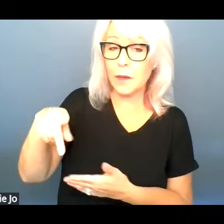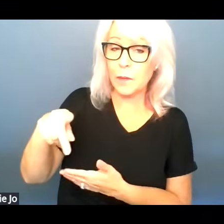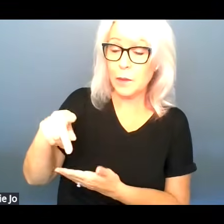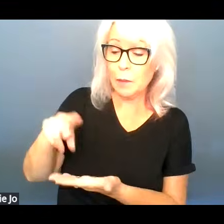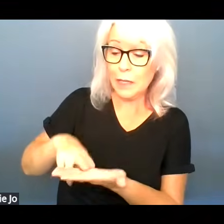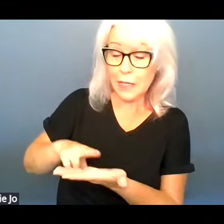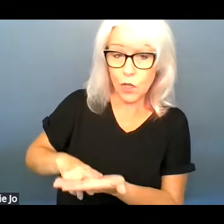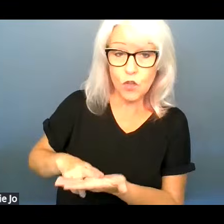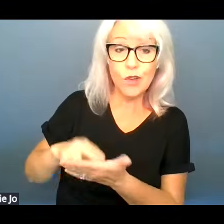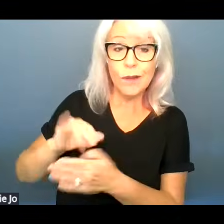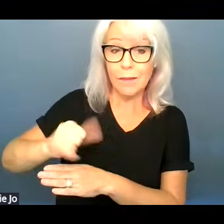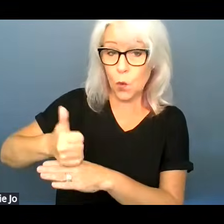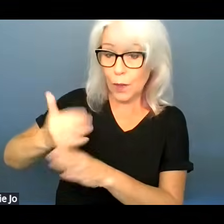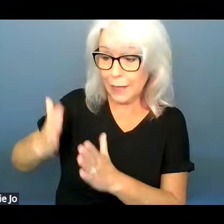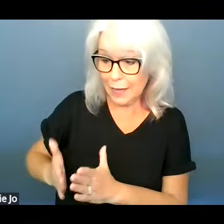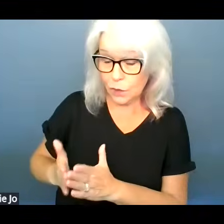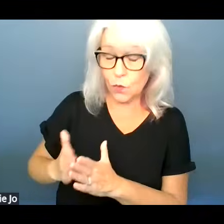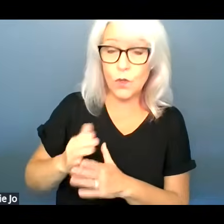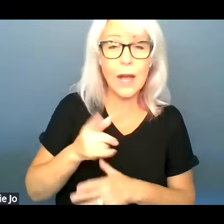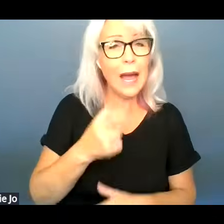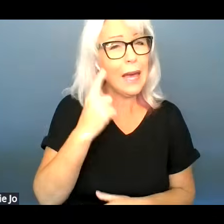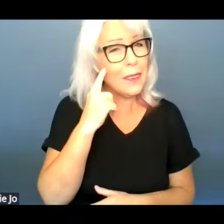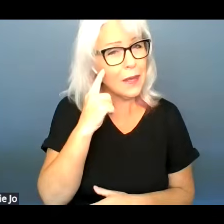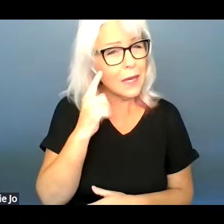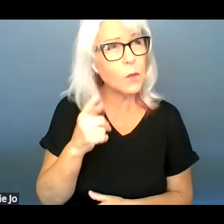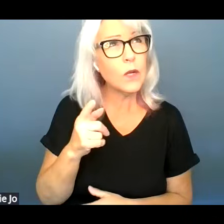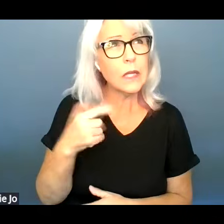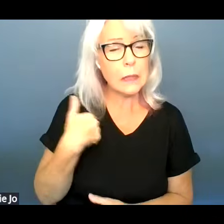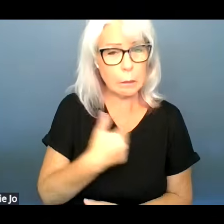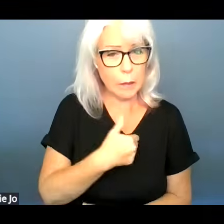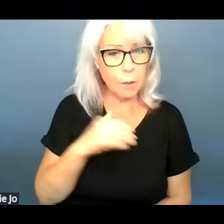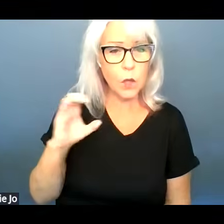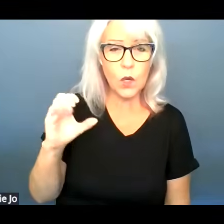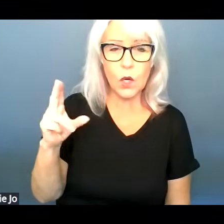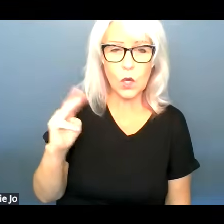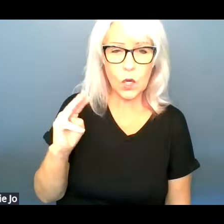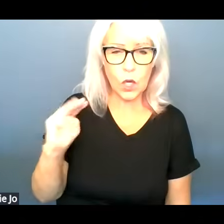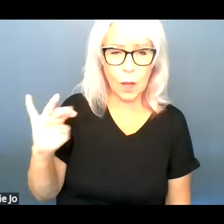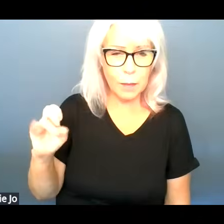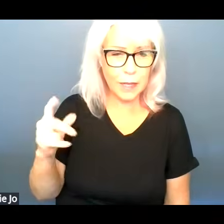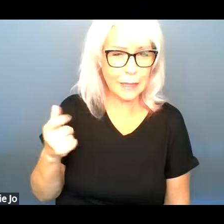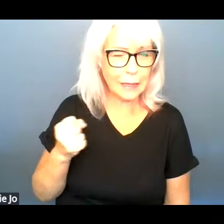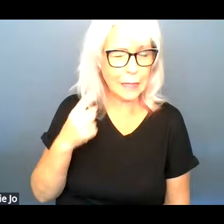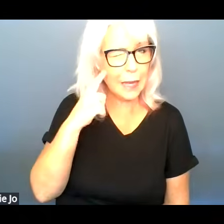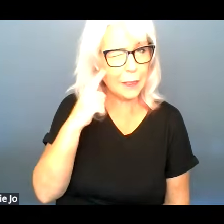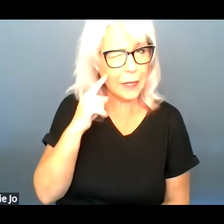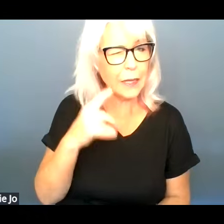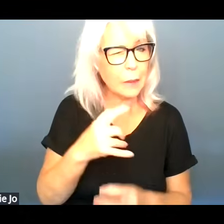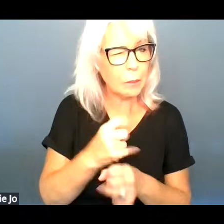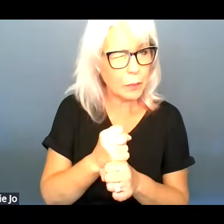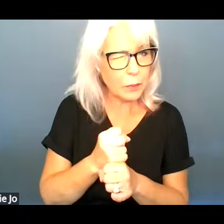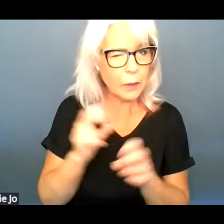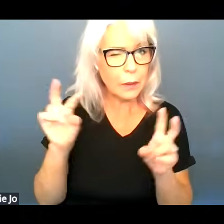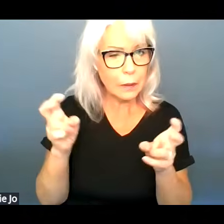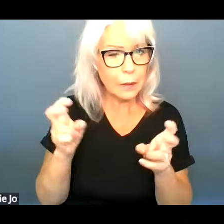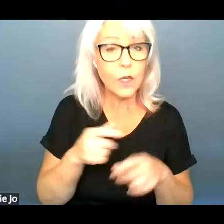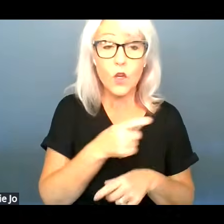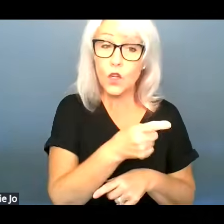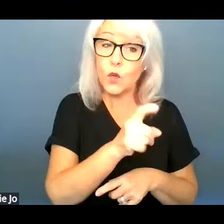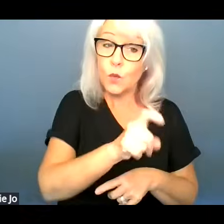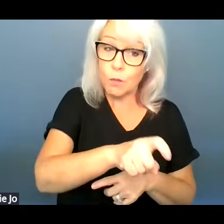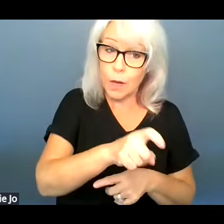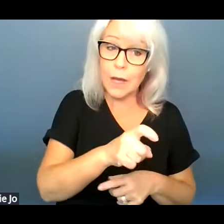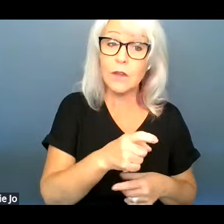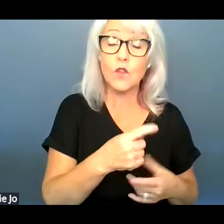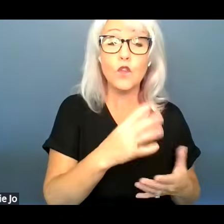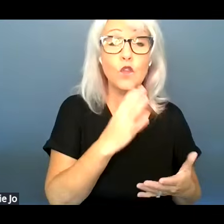time. And I think it was Member Cummings that said, and I'm paraphrasing, but it's almost a direct quote, you have to talk about this and